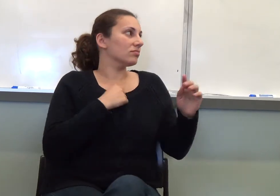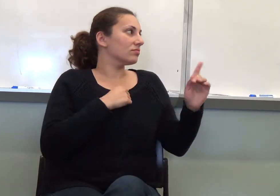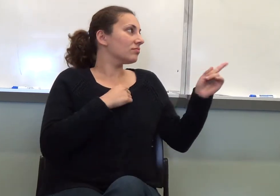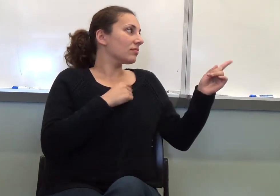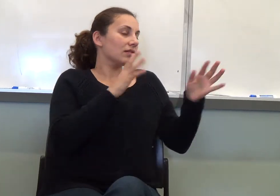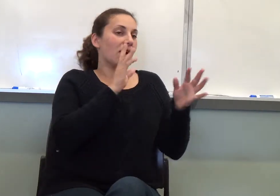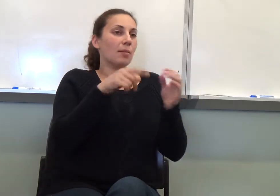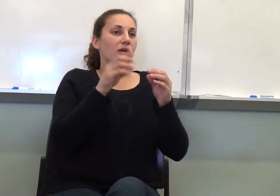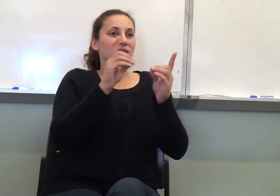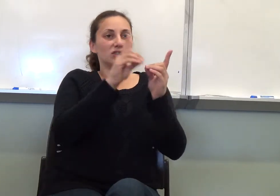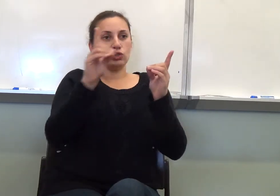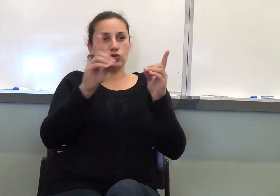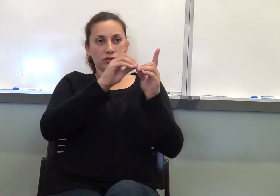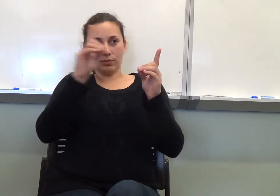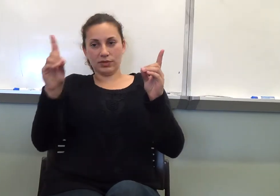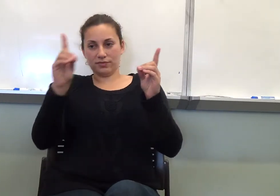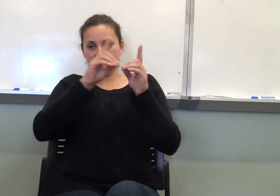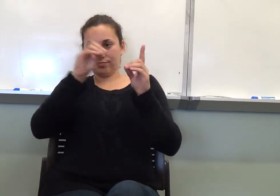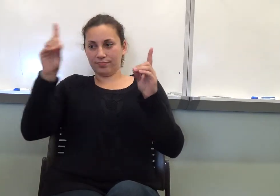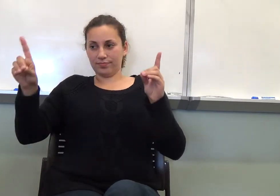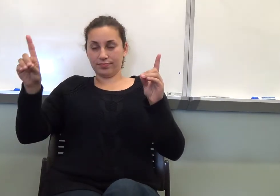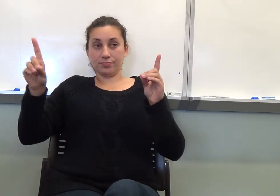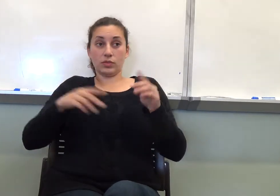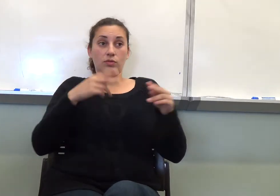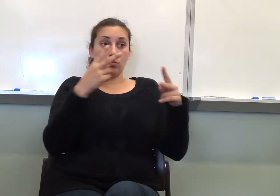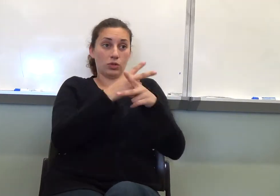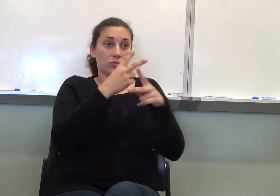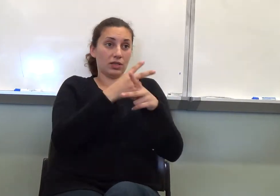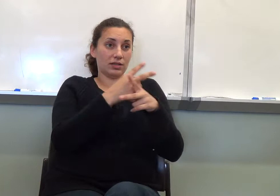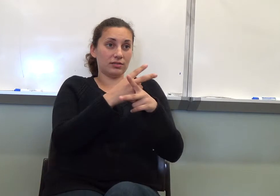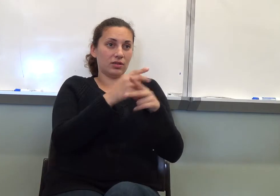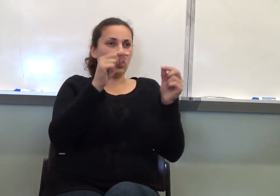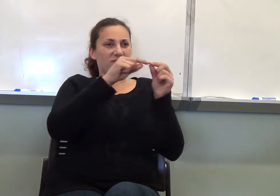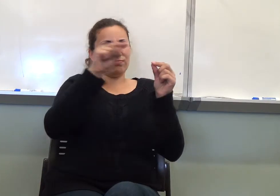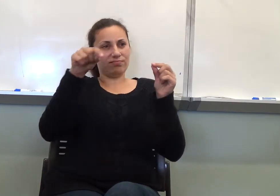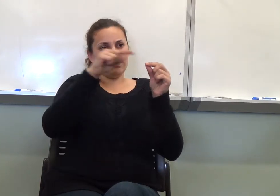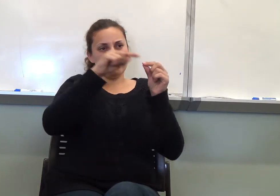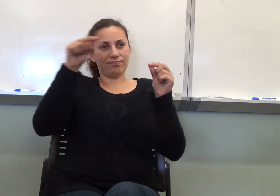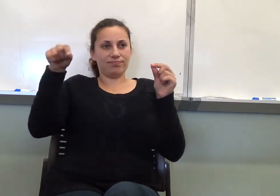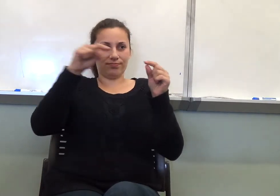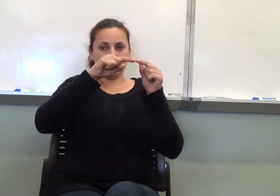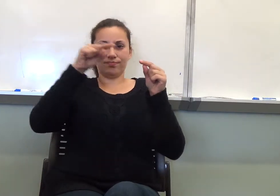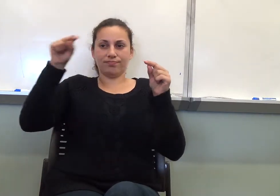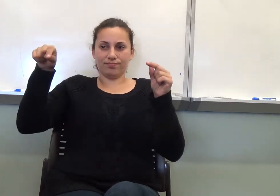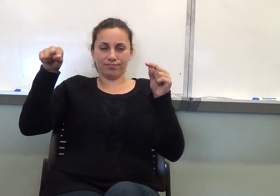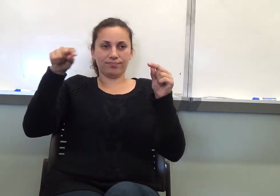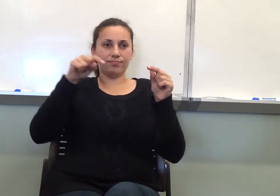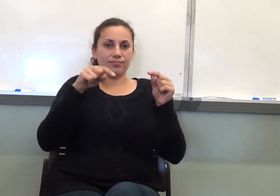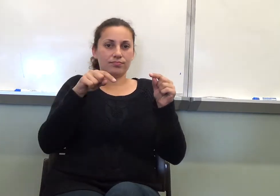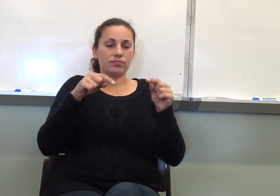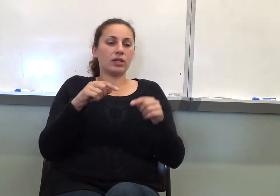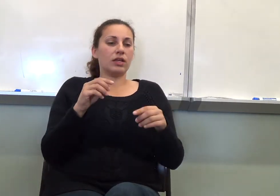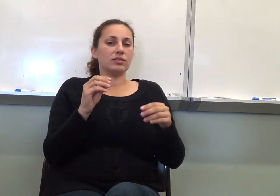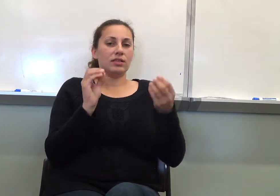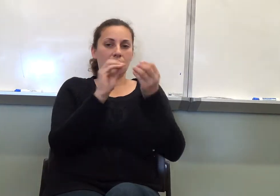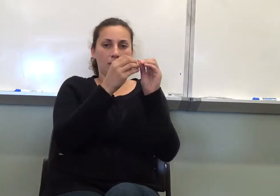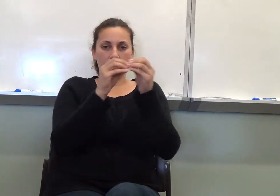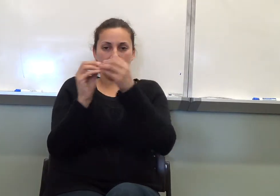is because we're multiplying a sum of things by some number. Distributive looks like this. You've